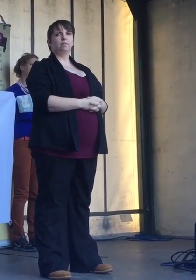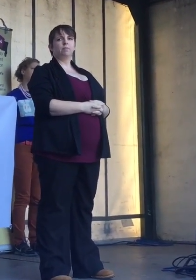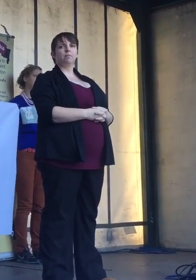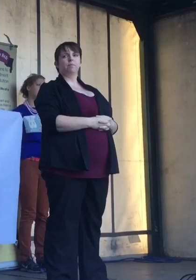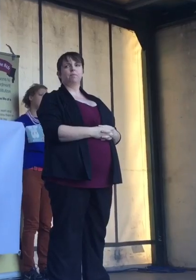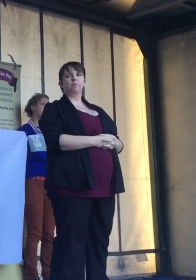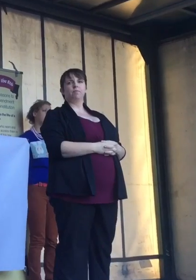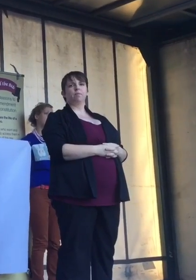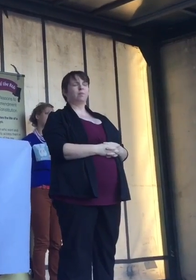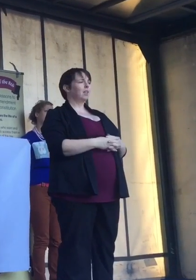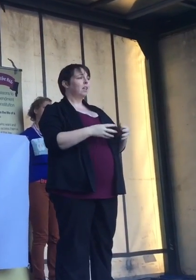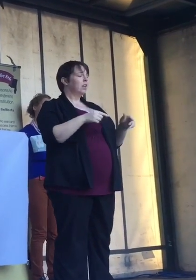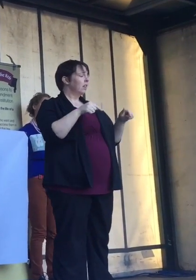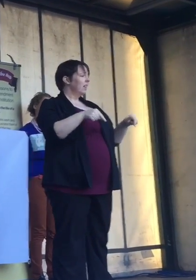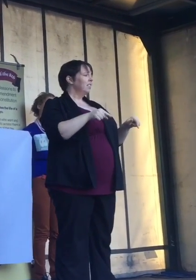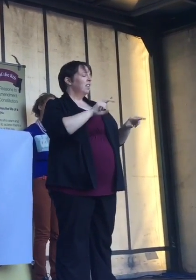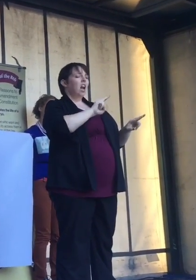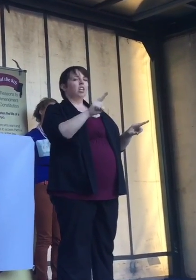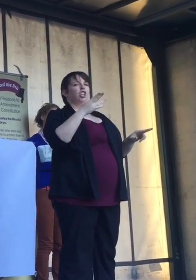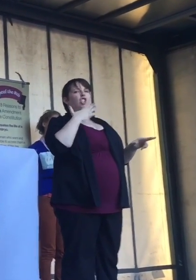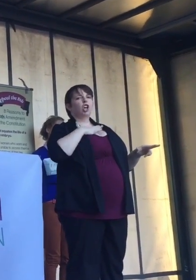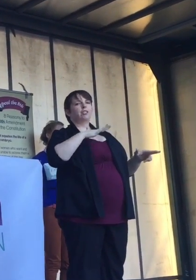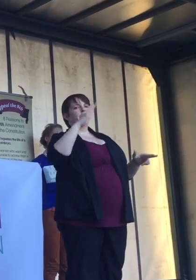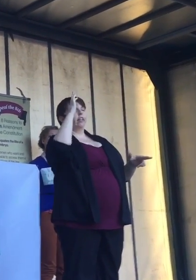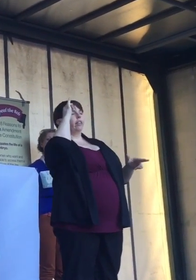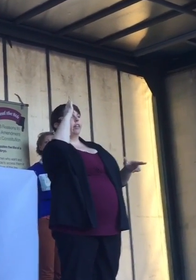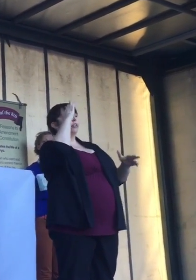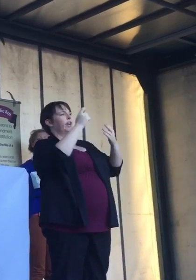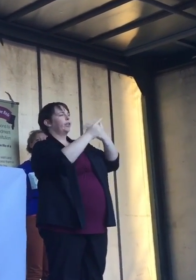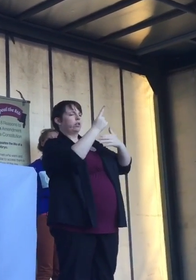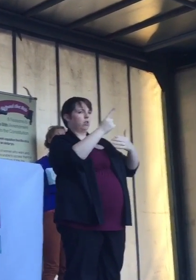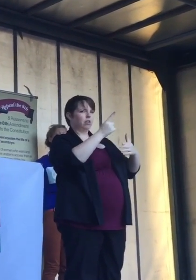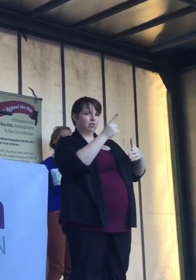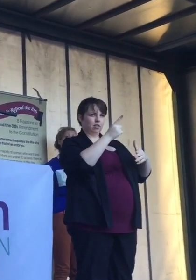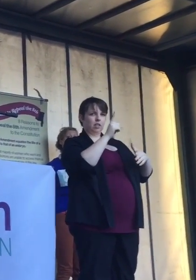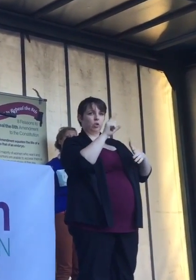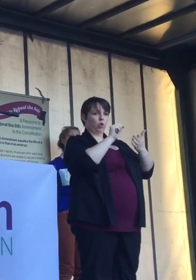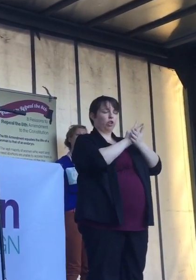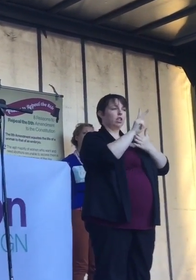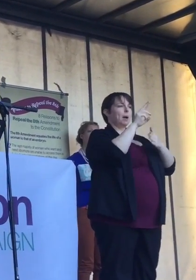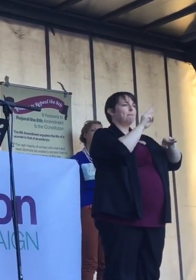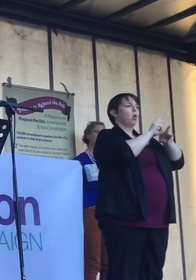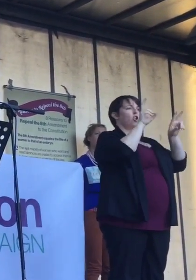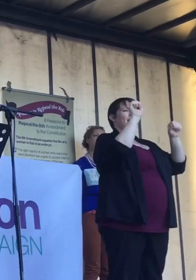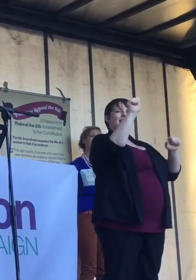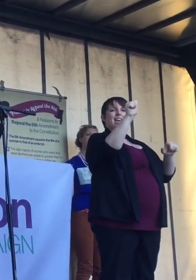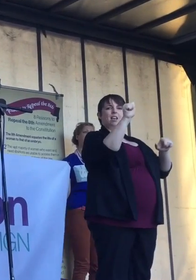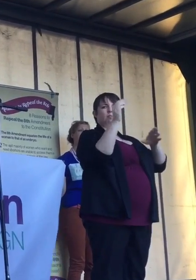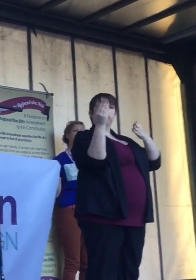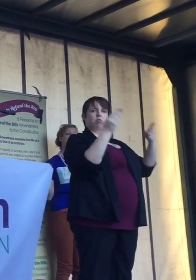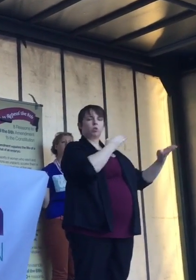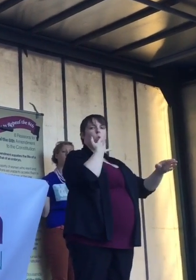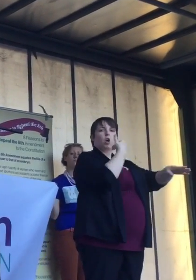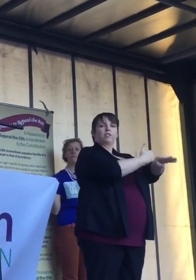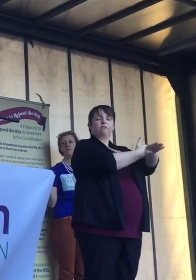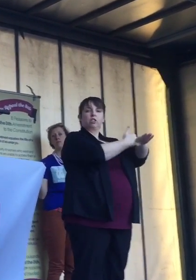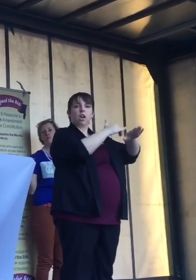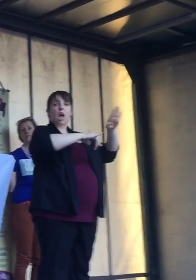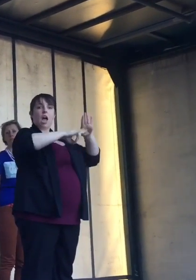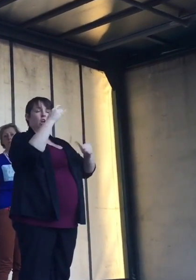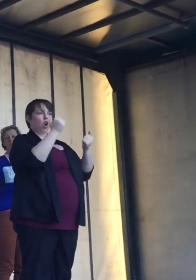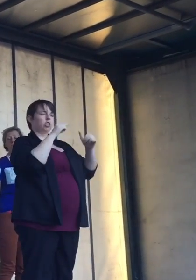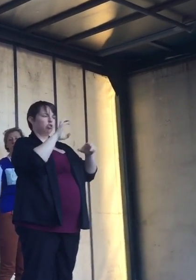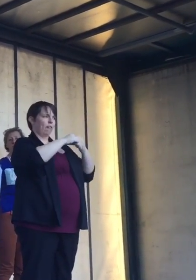This isn't a theoretical issue either. In 2013, a woman, Mother A, was taken to the High Court in Waterford in an attempt to force her